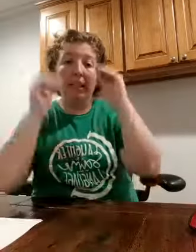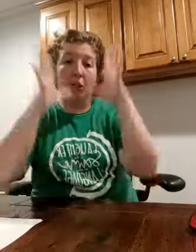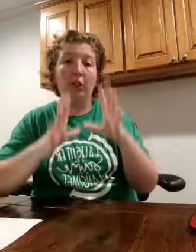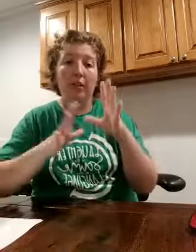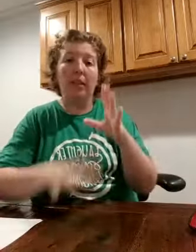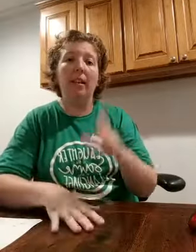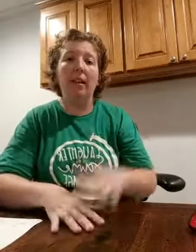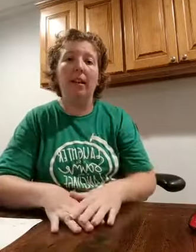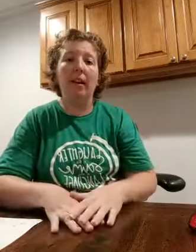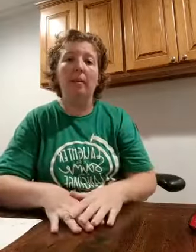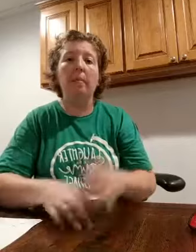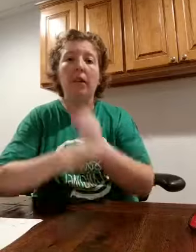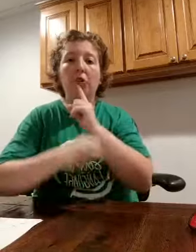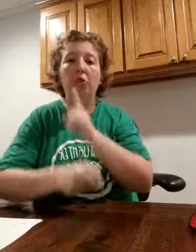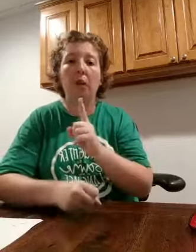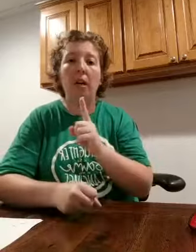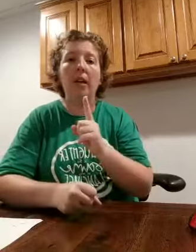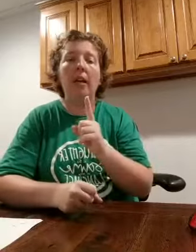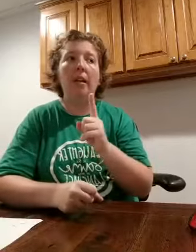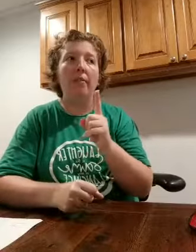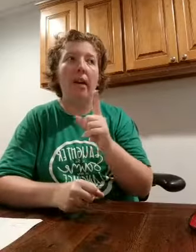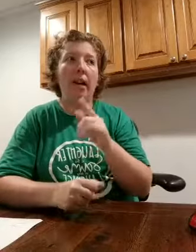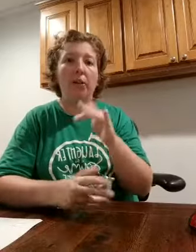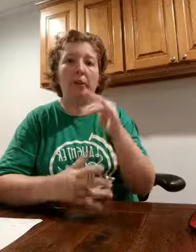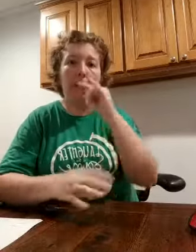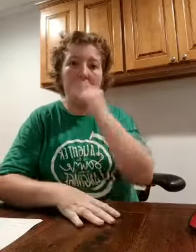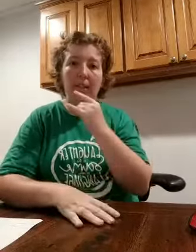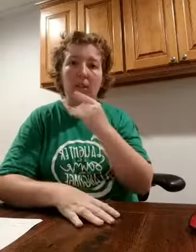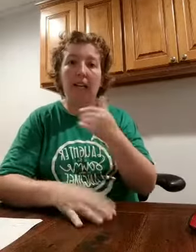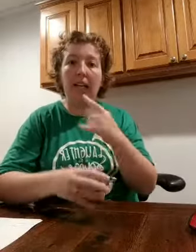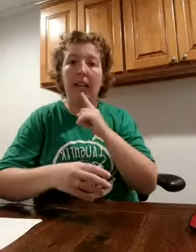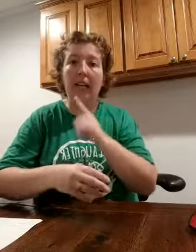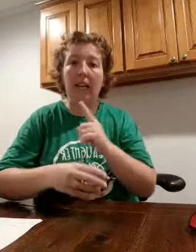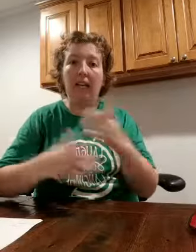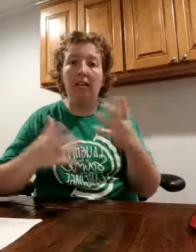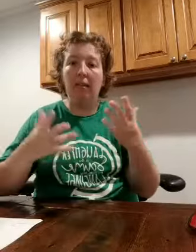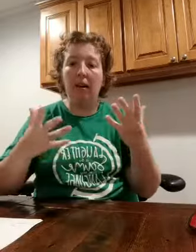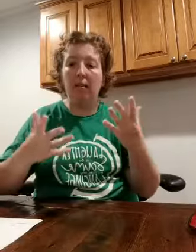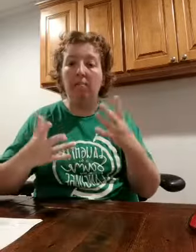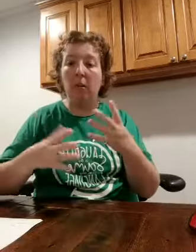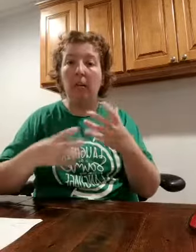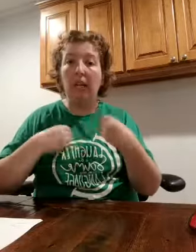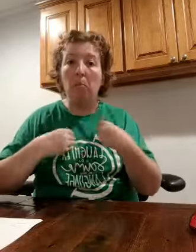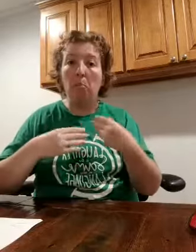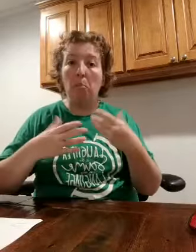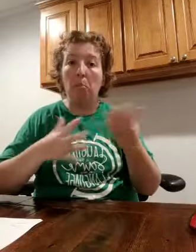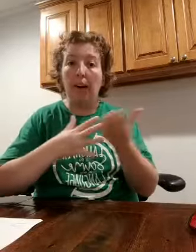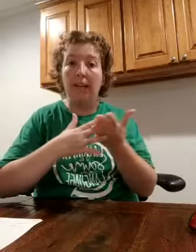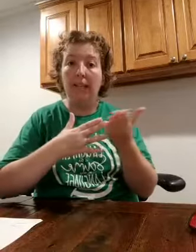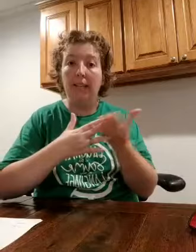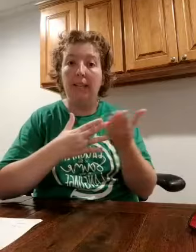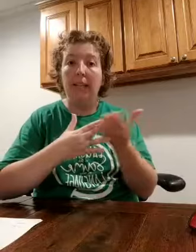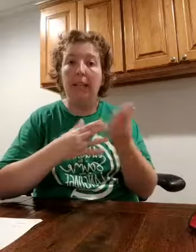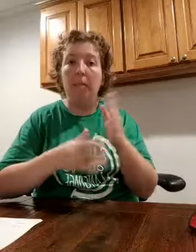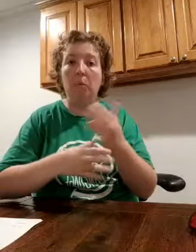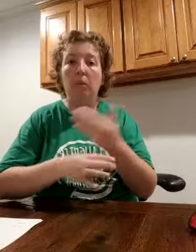teachers, make sure that your kids are getting breaks in between. If